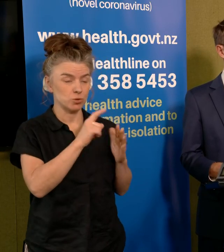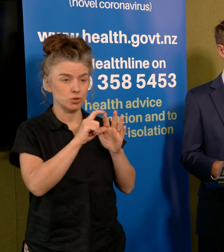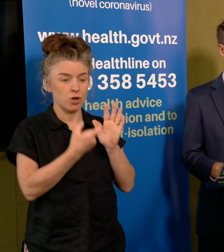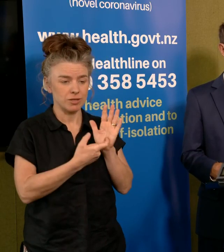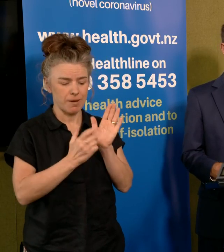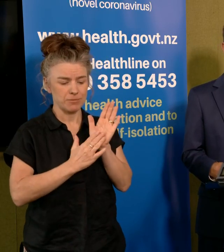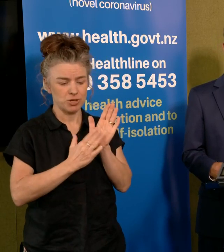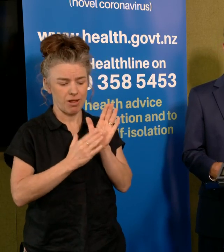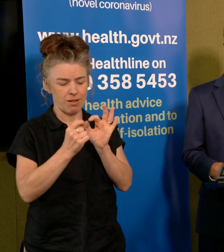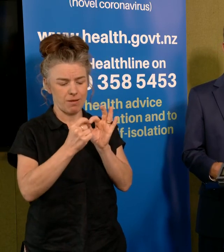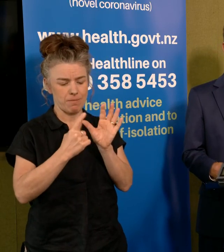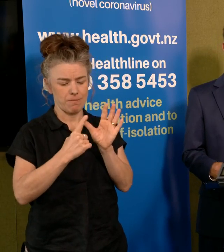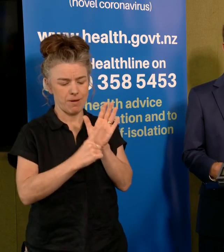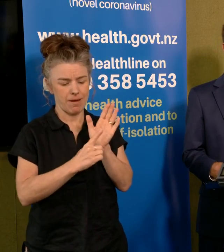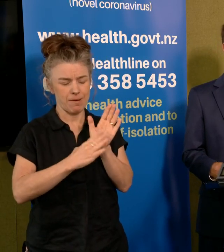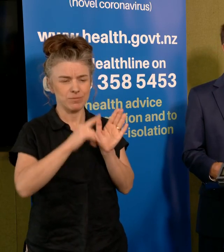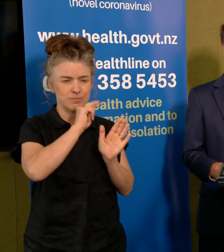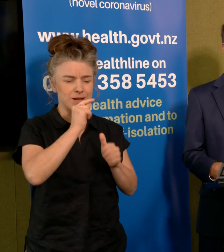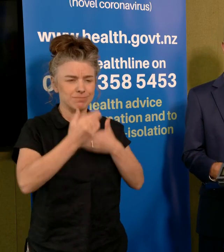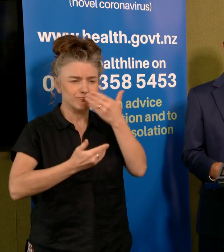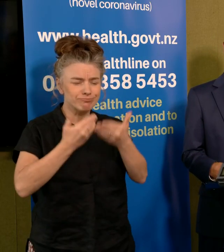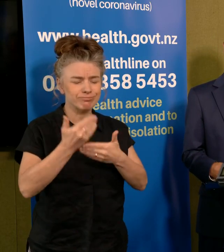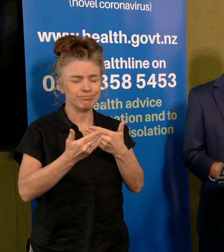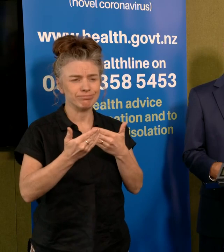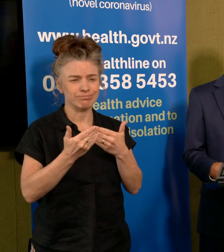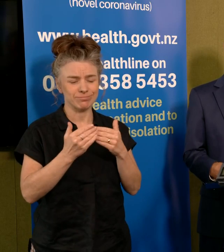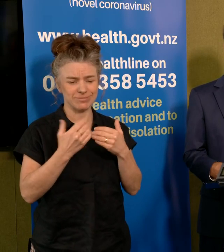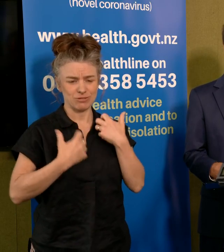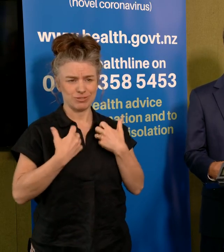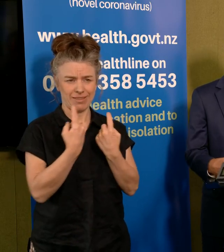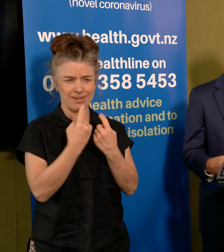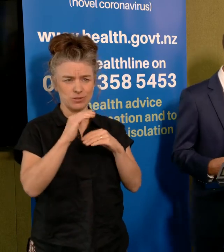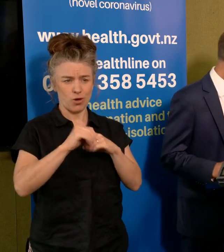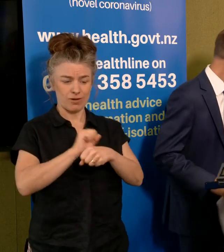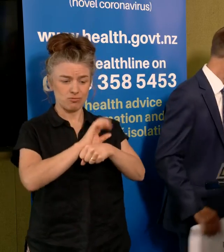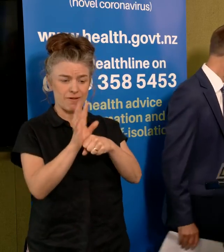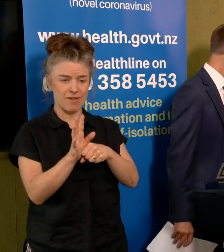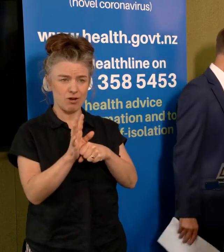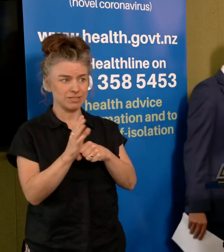Baum, and she can talk you through some interesting clinical aspects of the COVID-19 response.